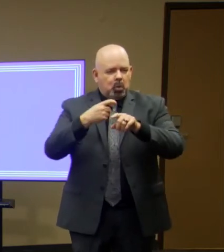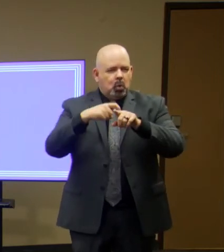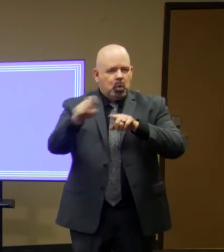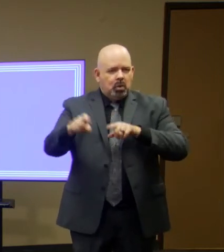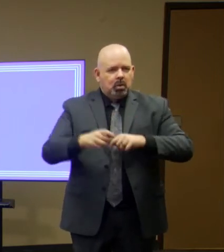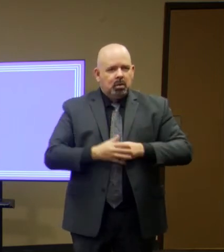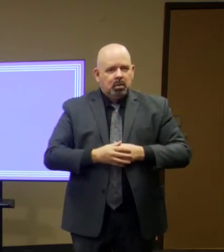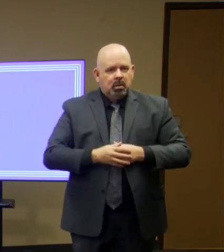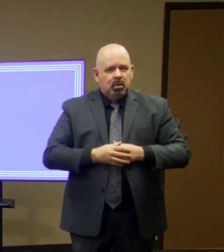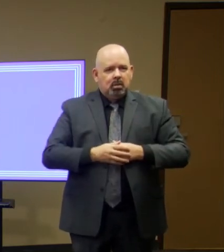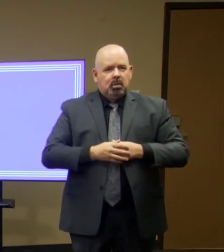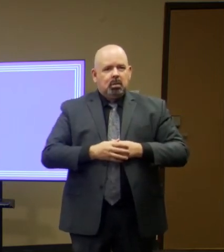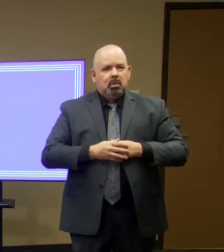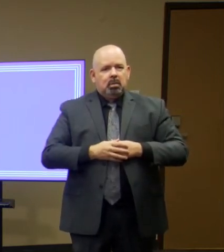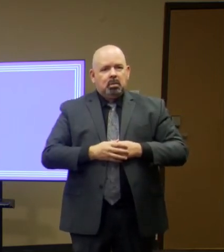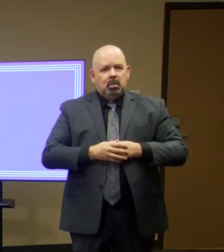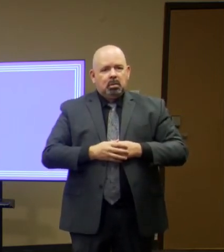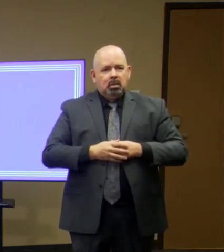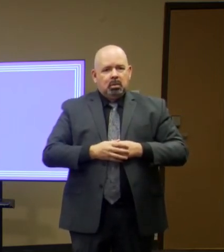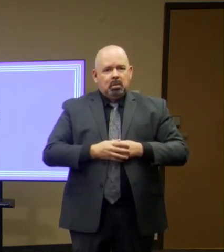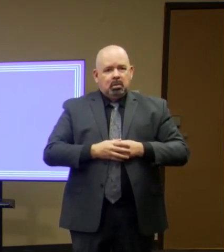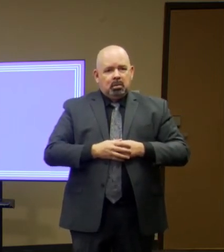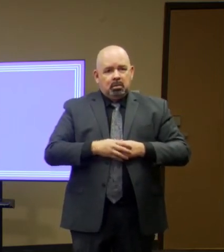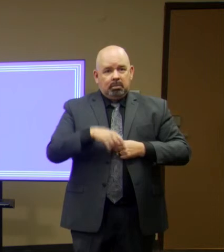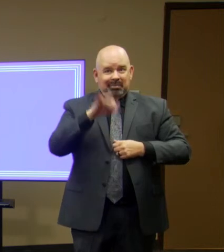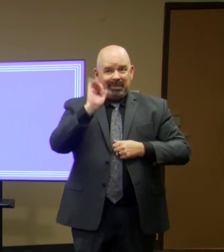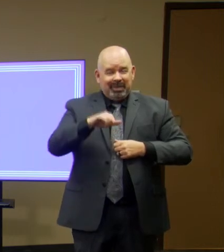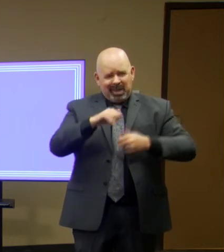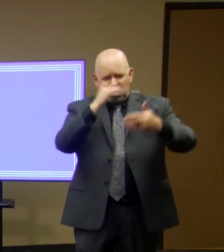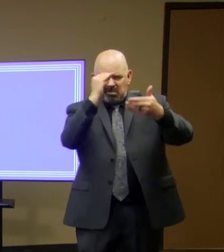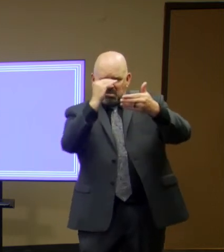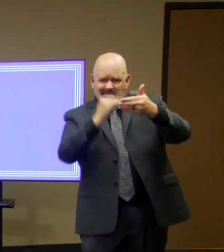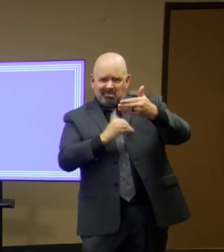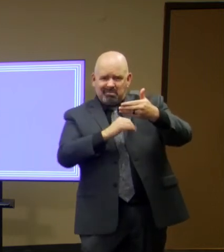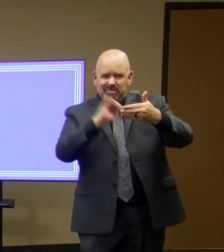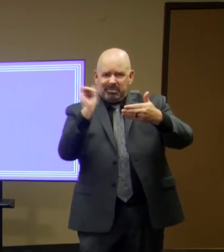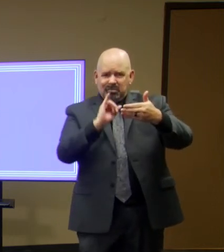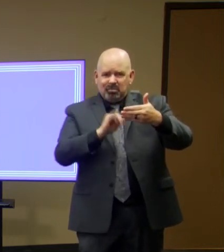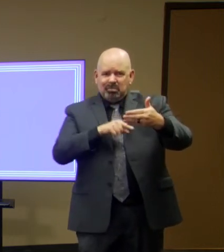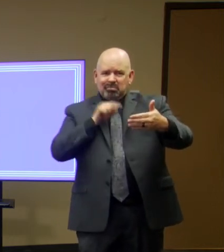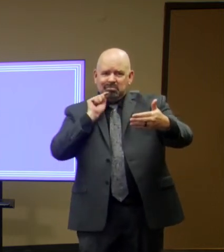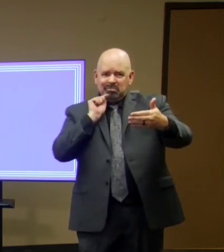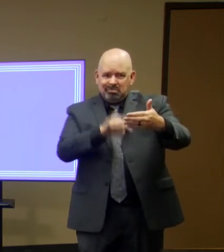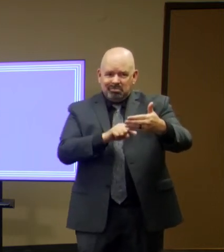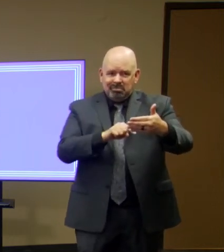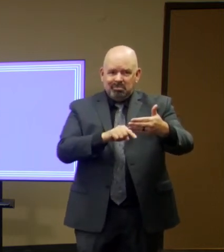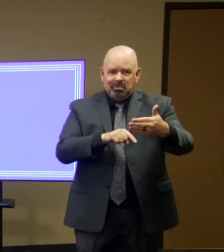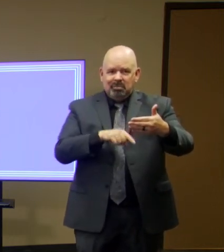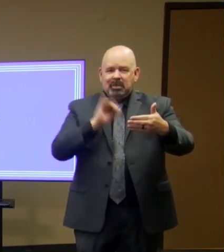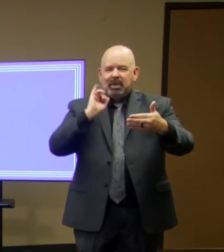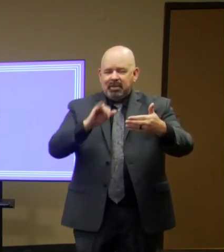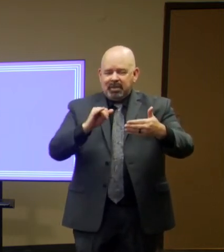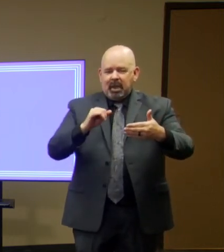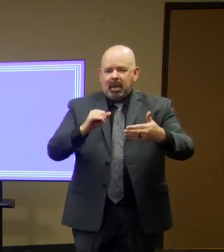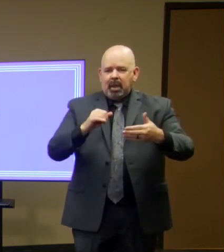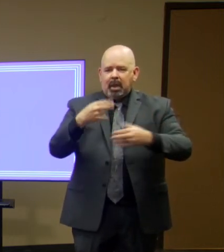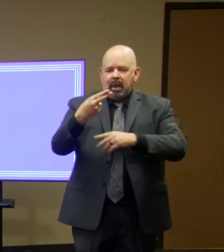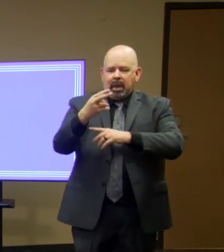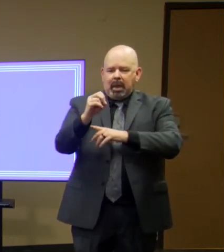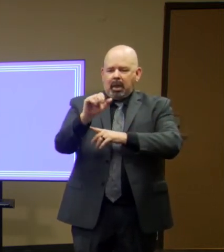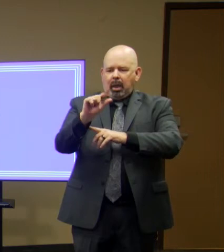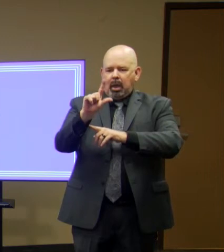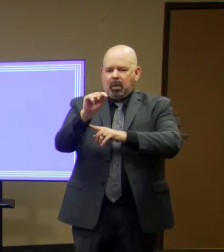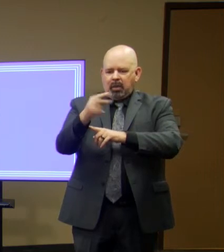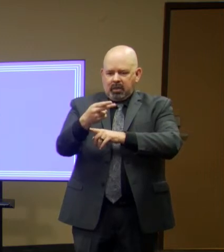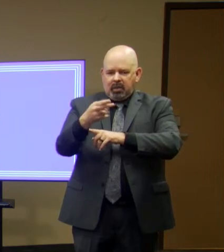go to healthcare.gov or that phone number. For 9 out of 10 shoppers, they'll receive financial help. For 2 out of 3,